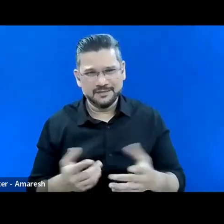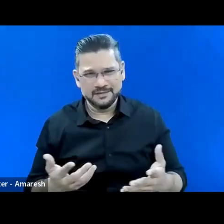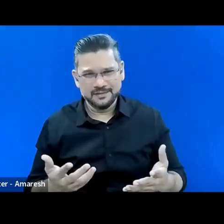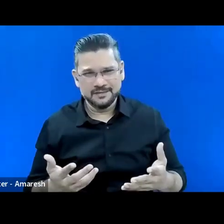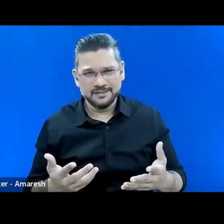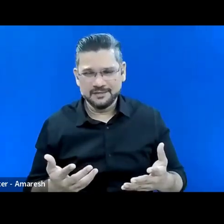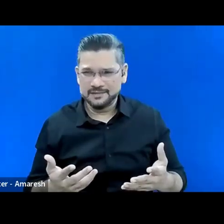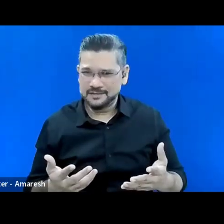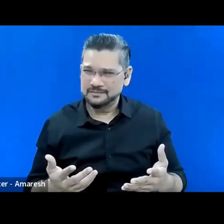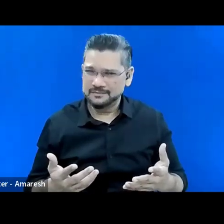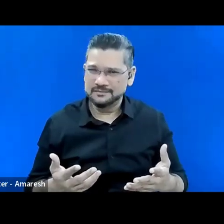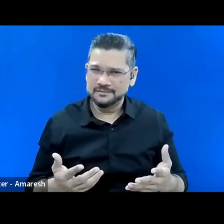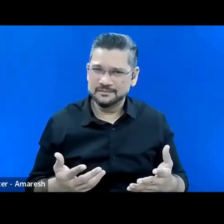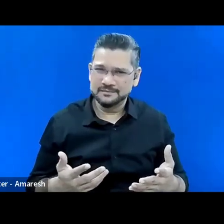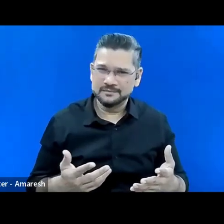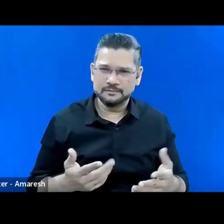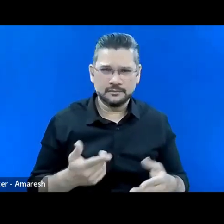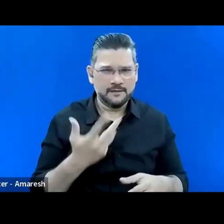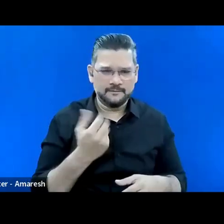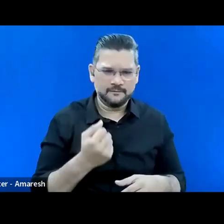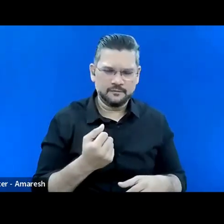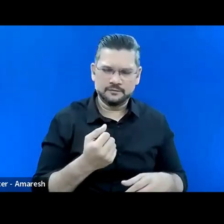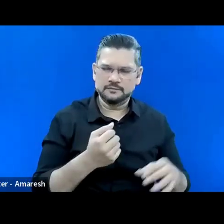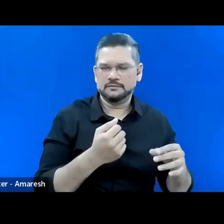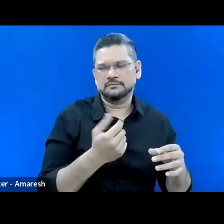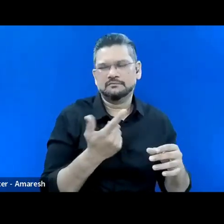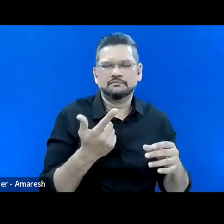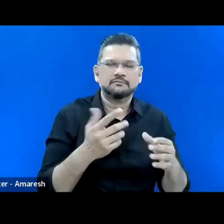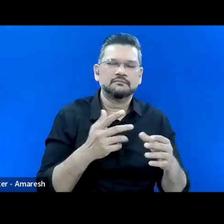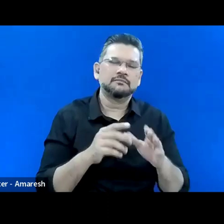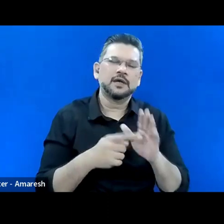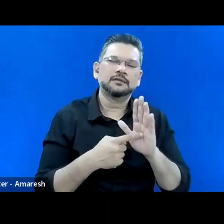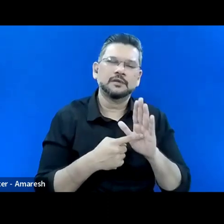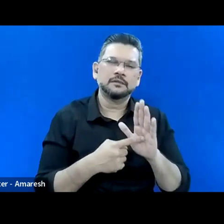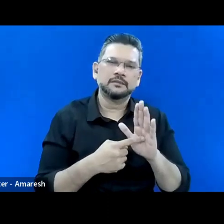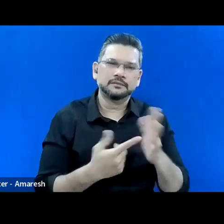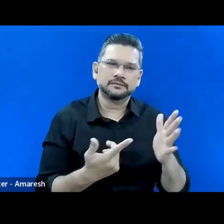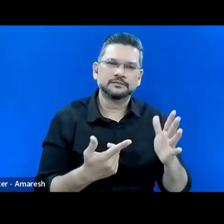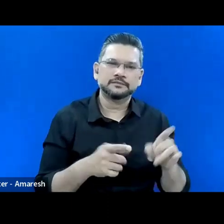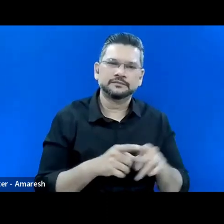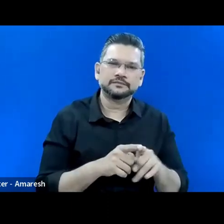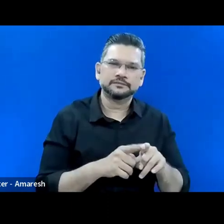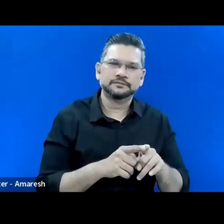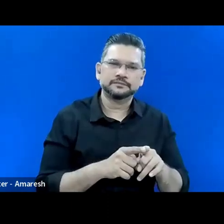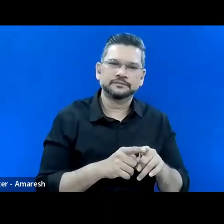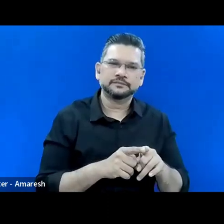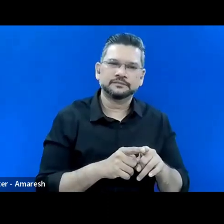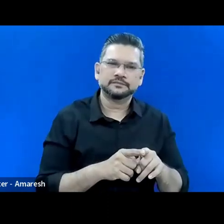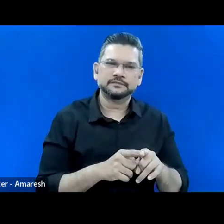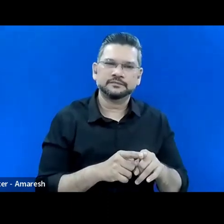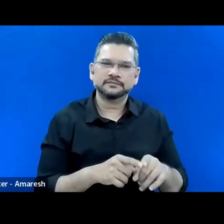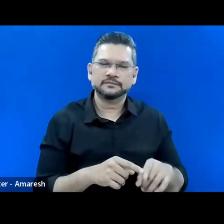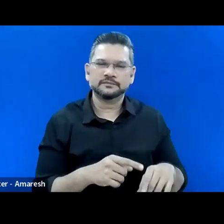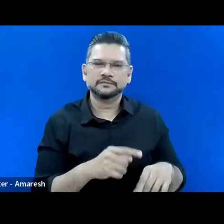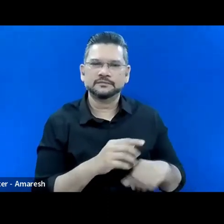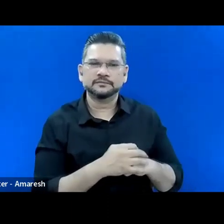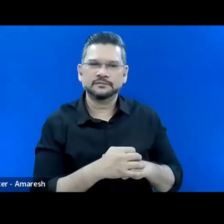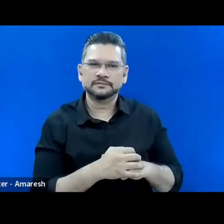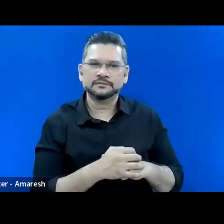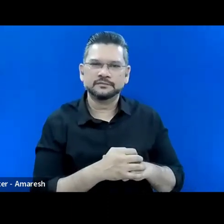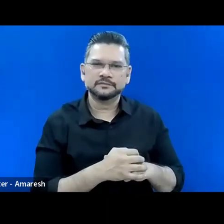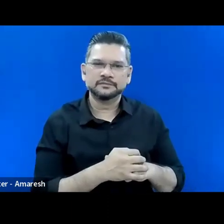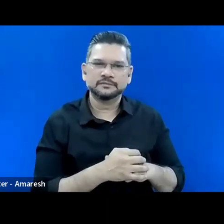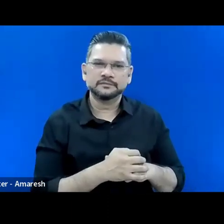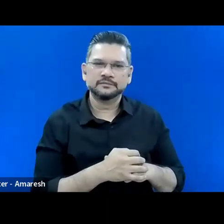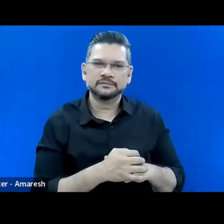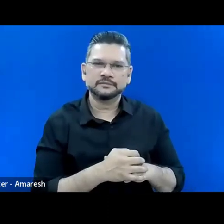when you use two separate sentences to say, for example, Hawa lives with bipolar, and then something happens and you say, oh, Hawa, you